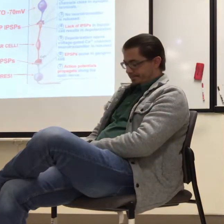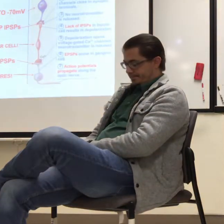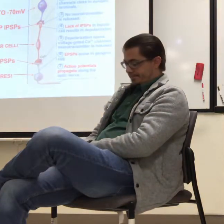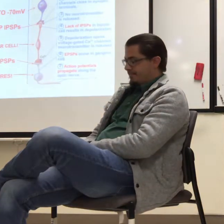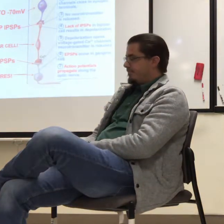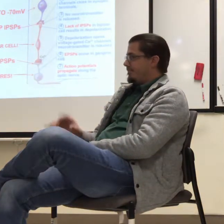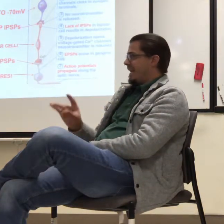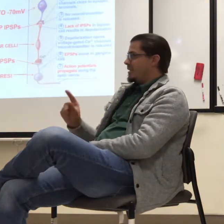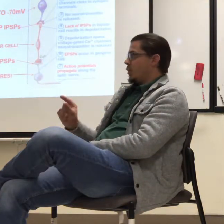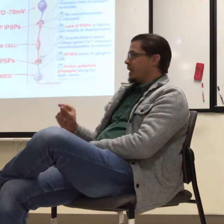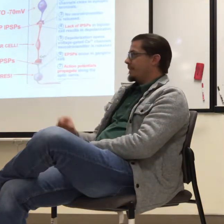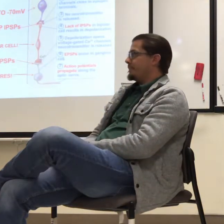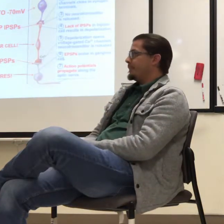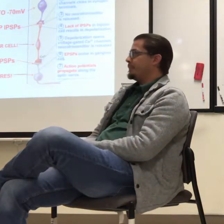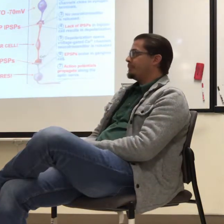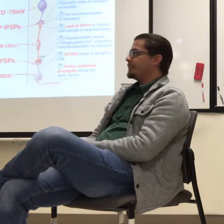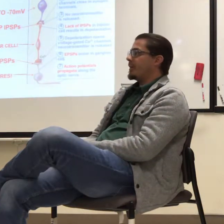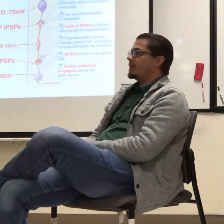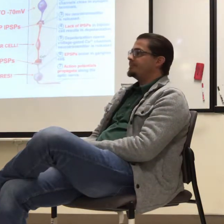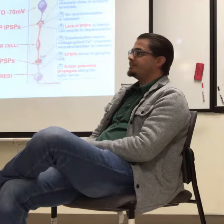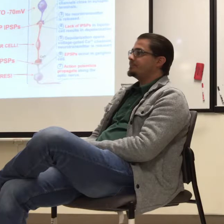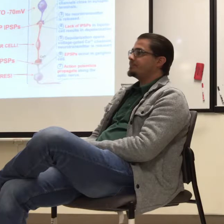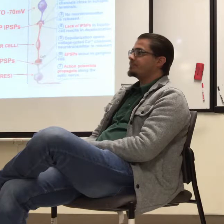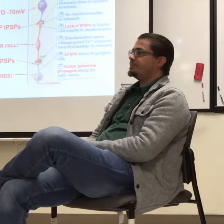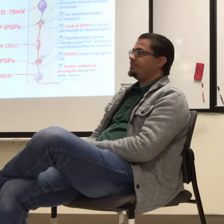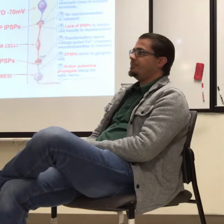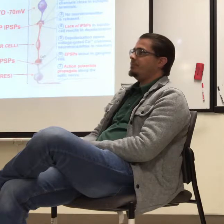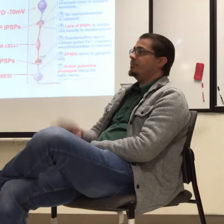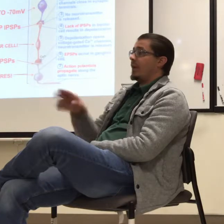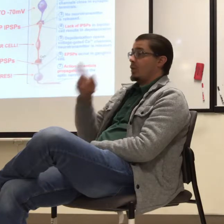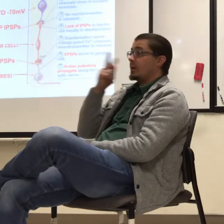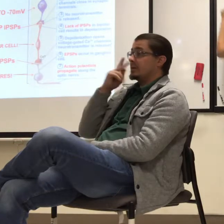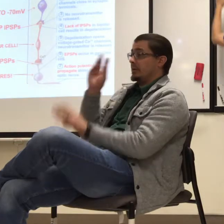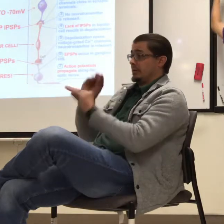All right, step 1, in the light, now you can see things.